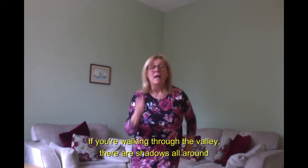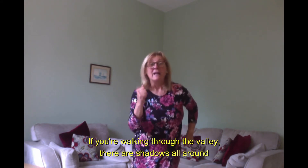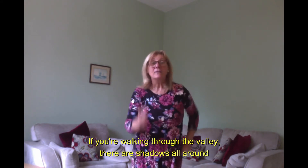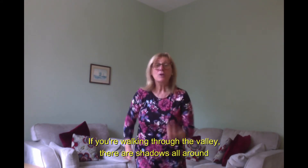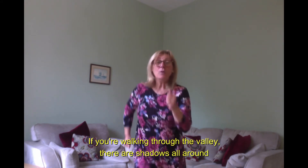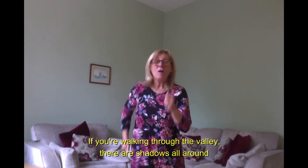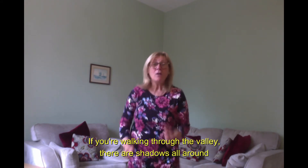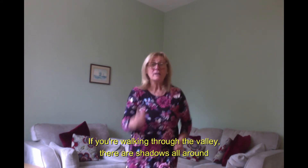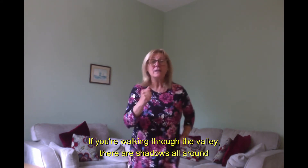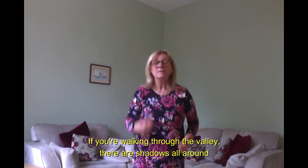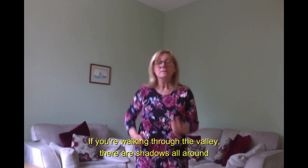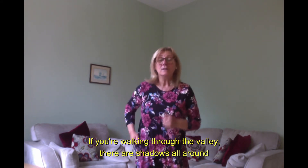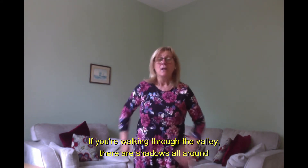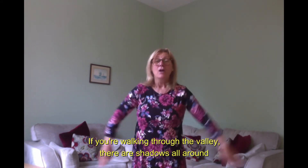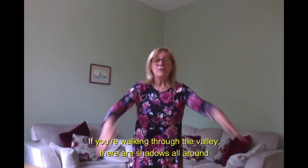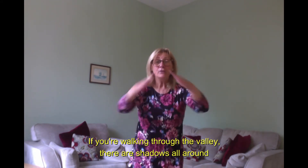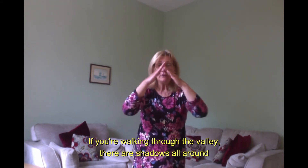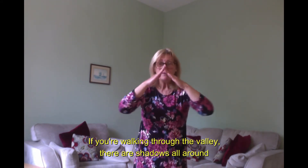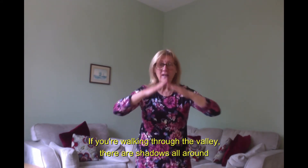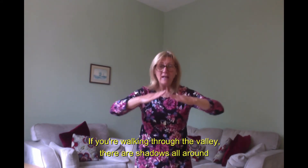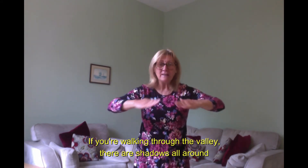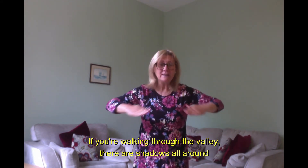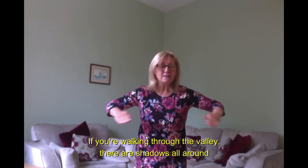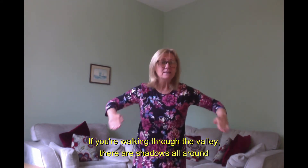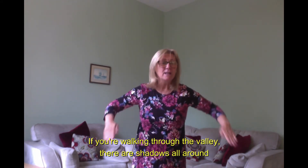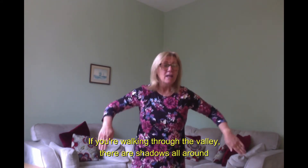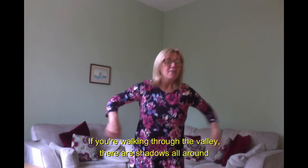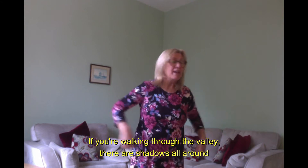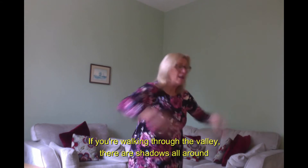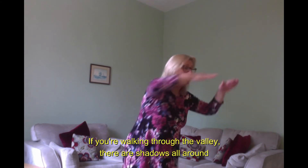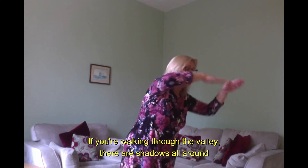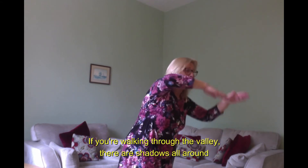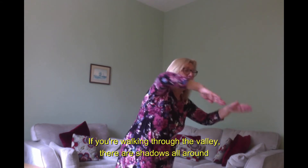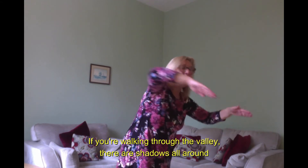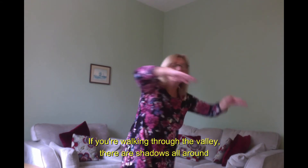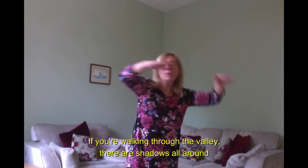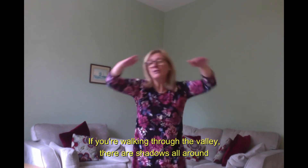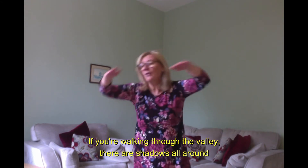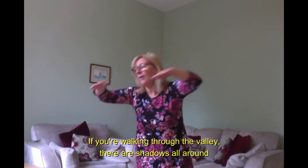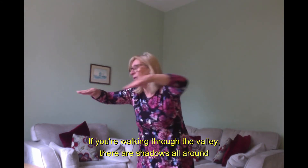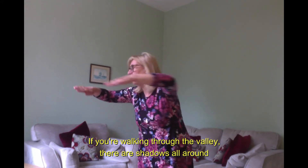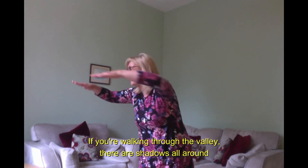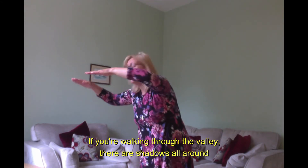If you're walking through a valley, there are shadows all